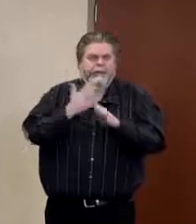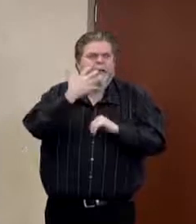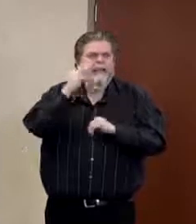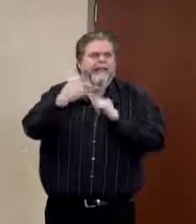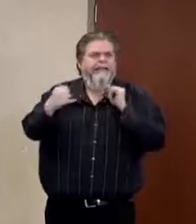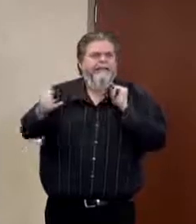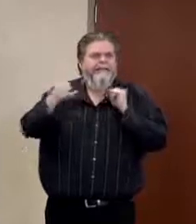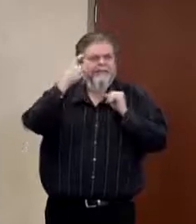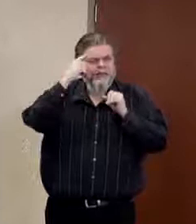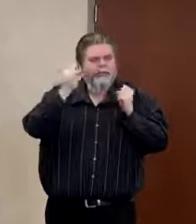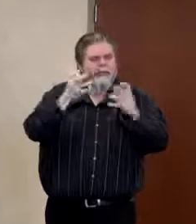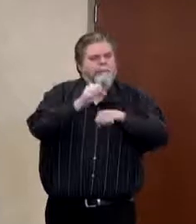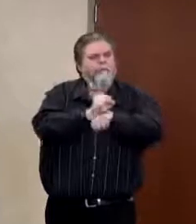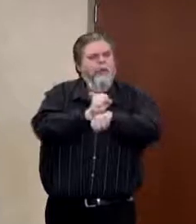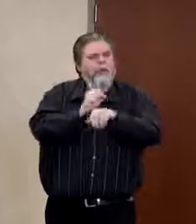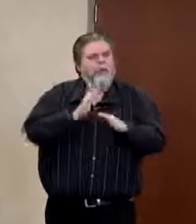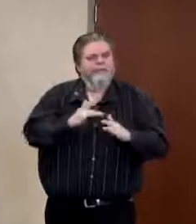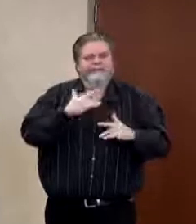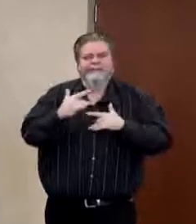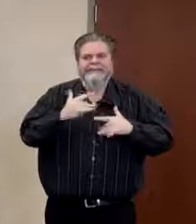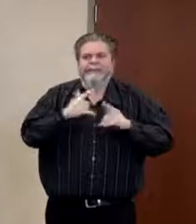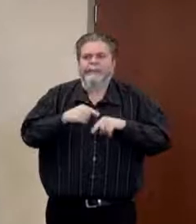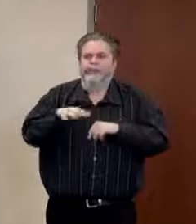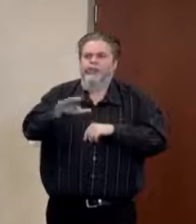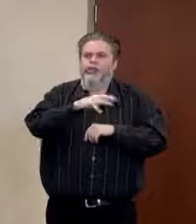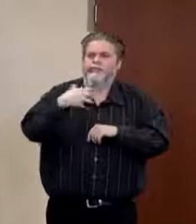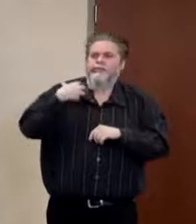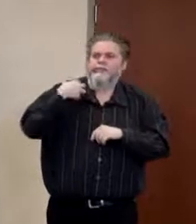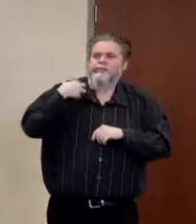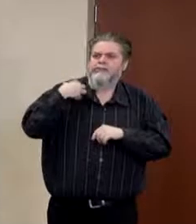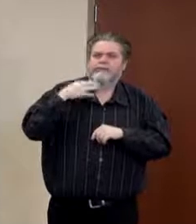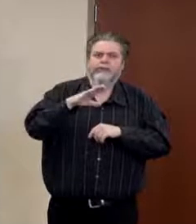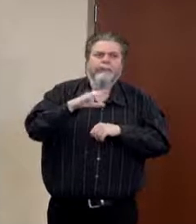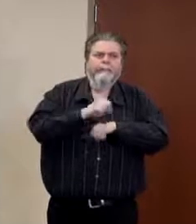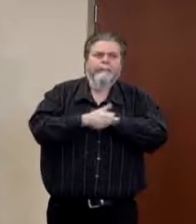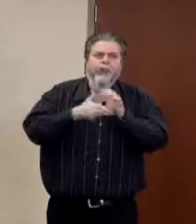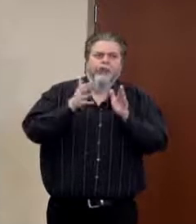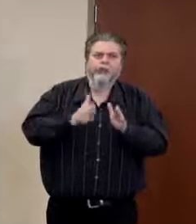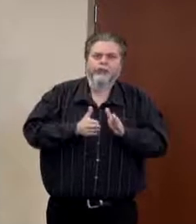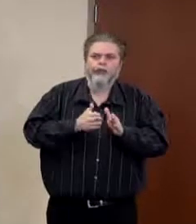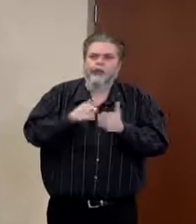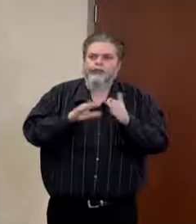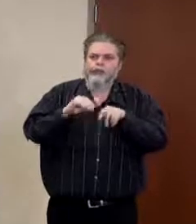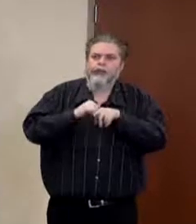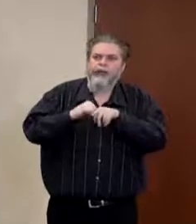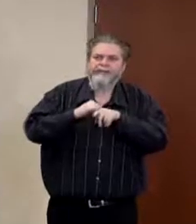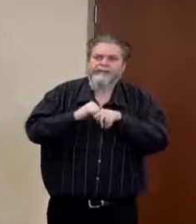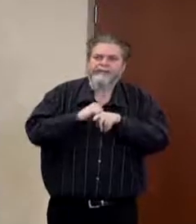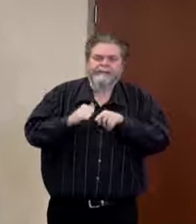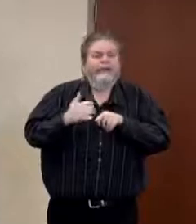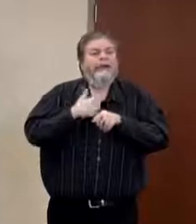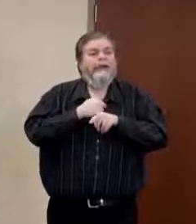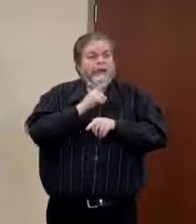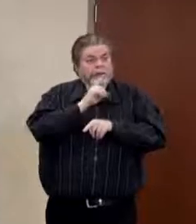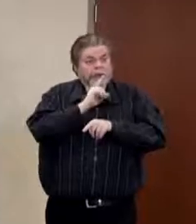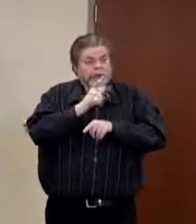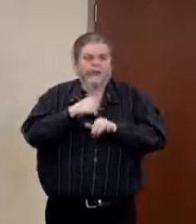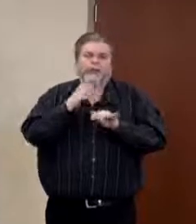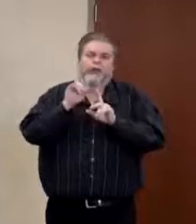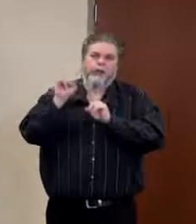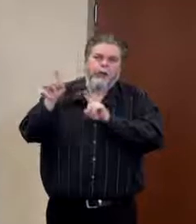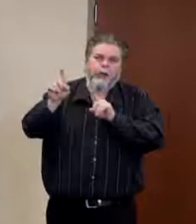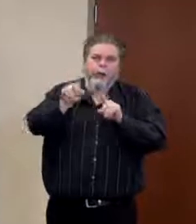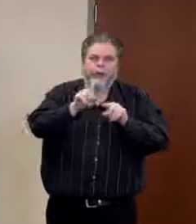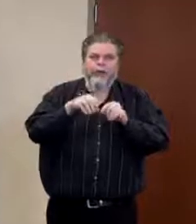for employees who are concerned about their business practices that their employees are doing. If they have those, we'll be able to go on site and take a look and give